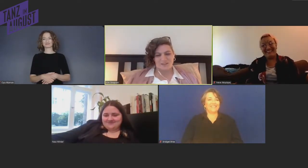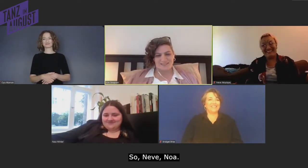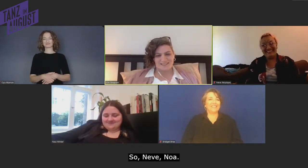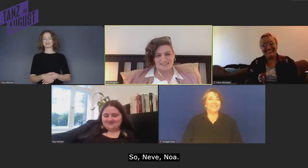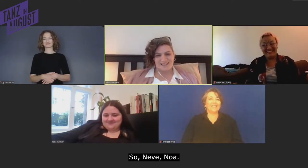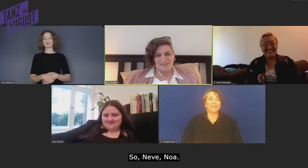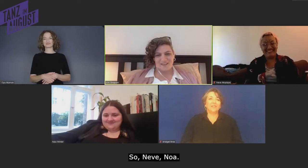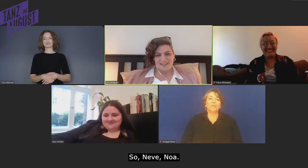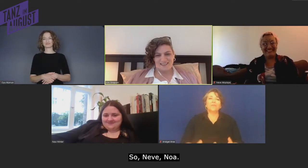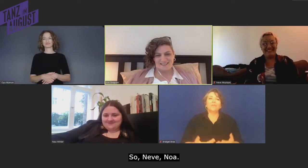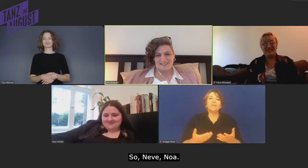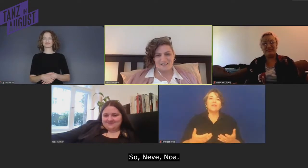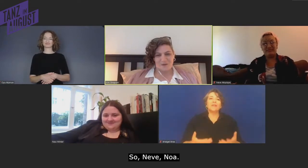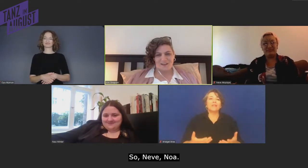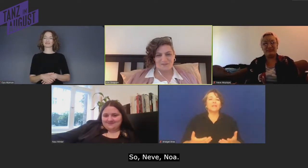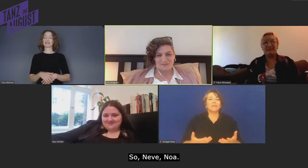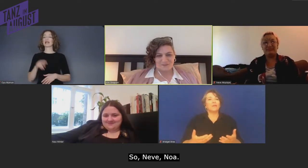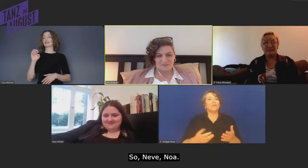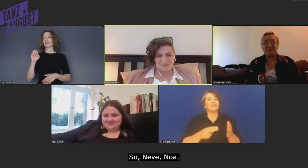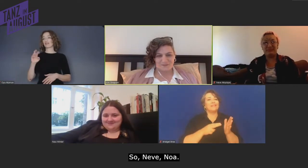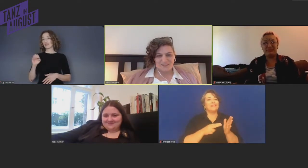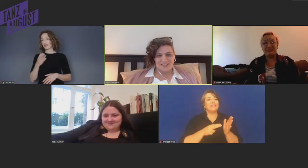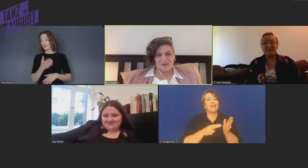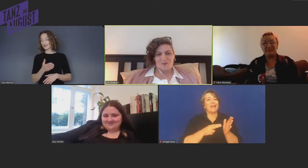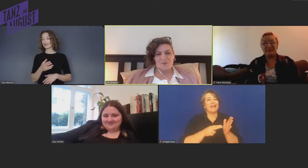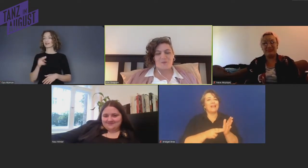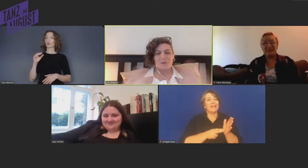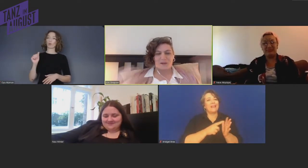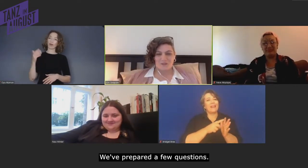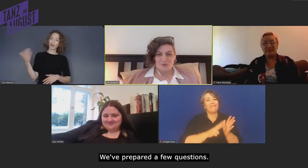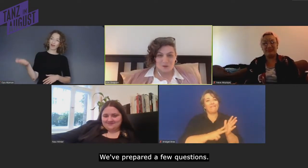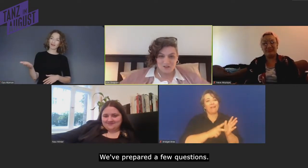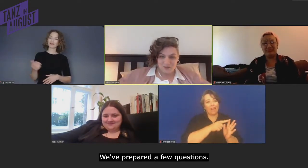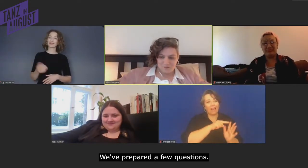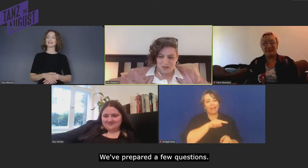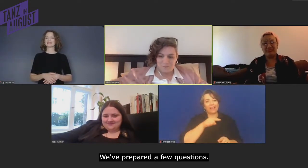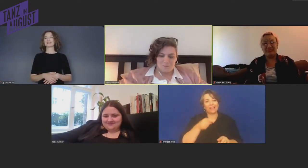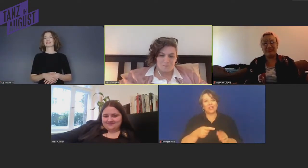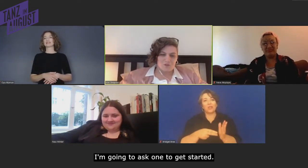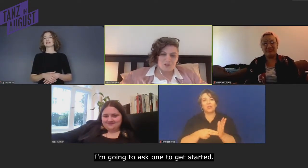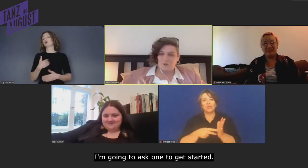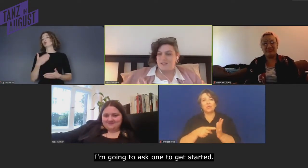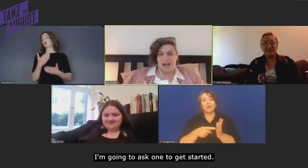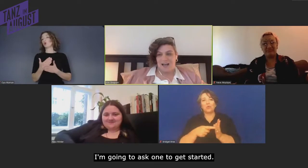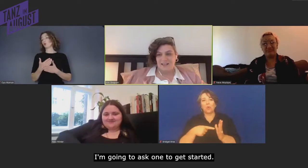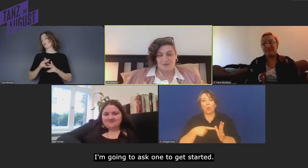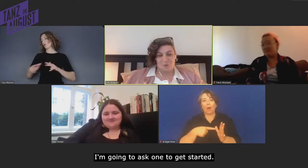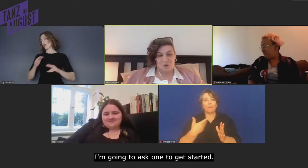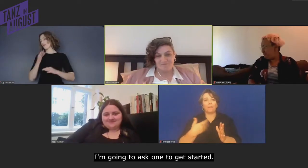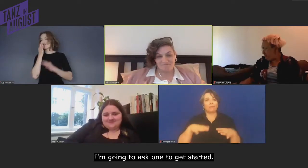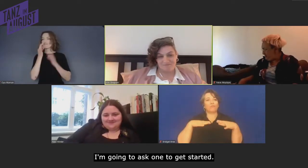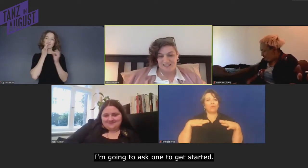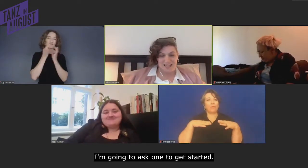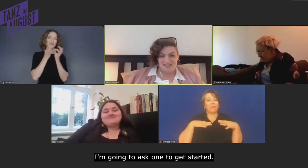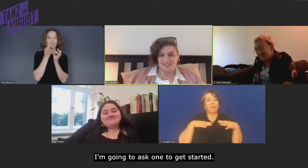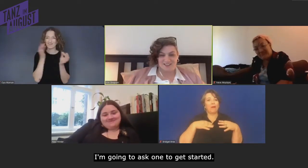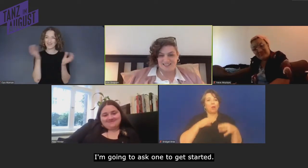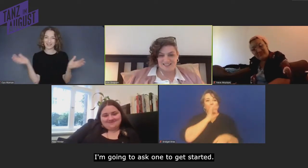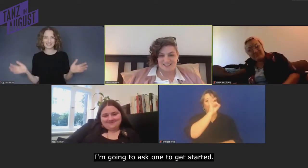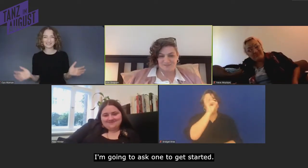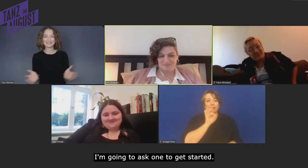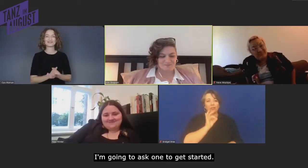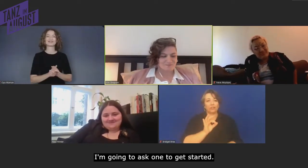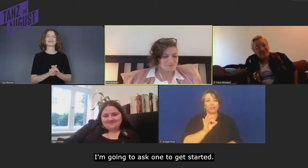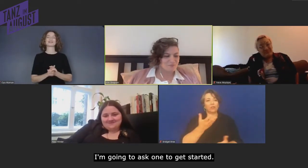So, Neve, Noa, we prepared a few questions. I'm just going to ask one to get us